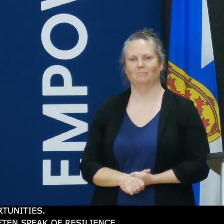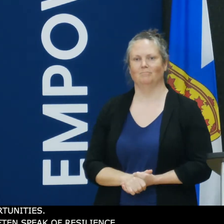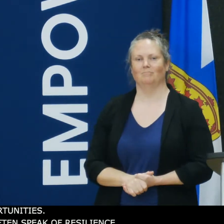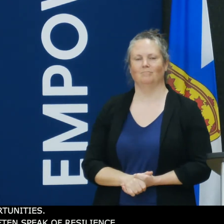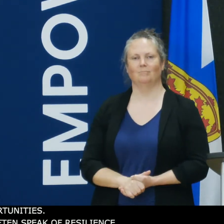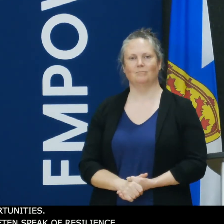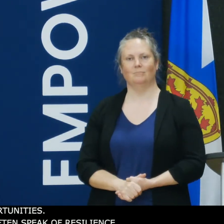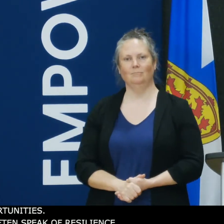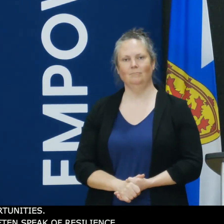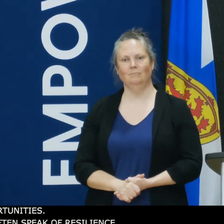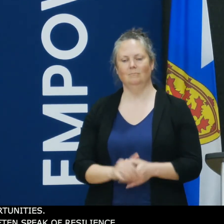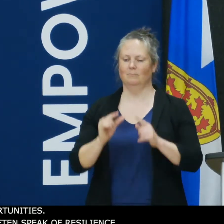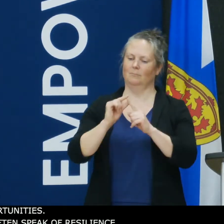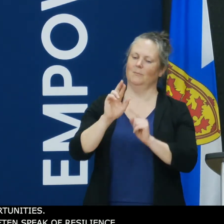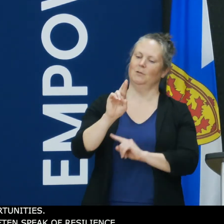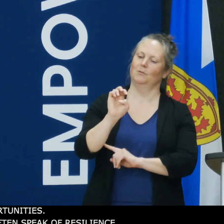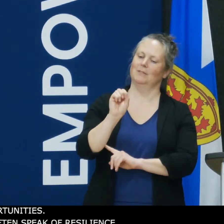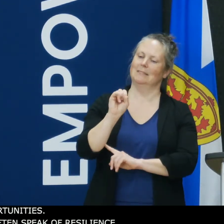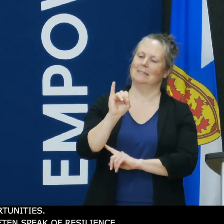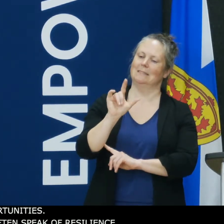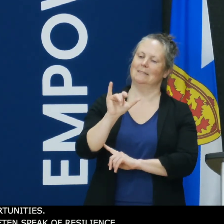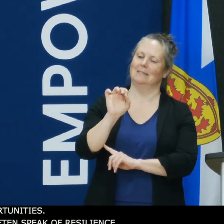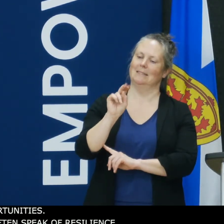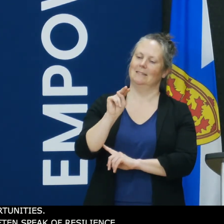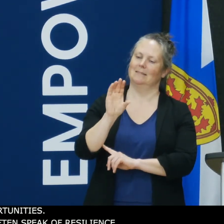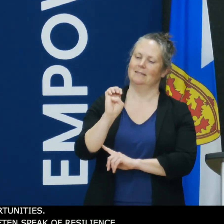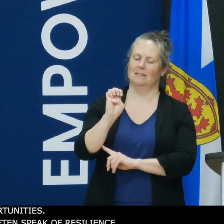leaving everything you know behind